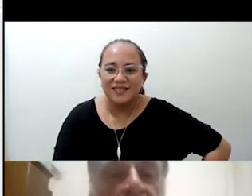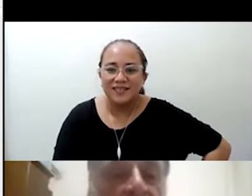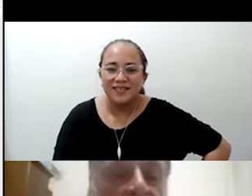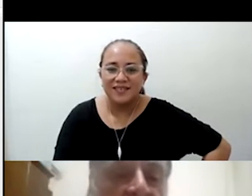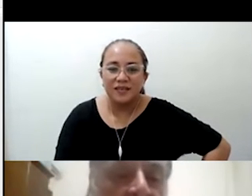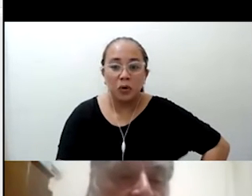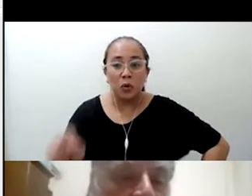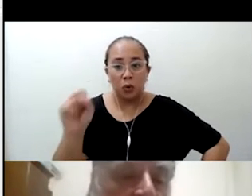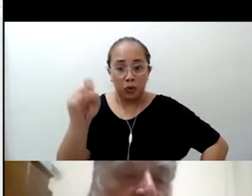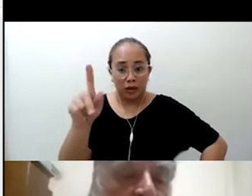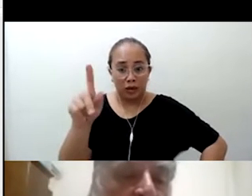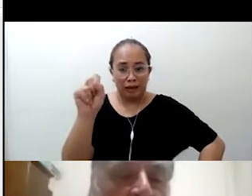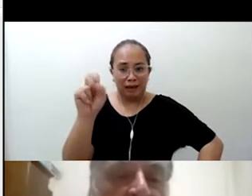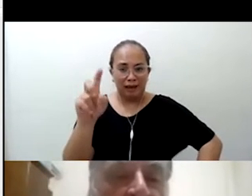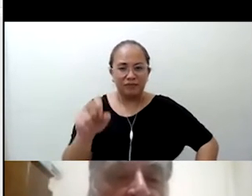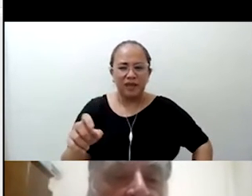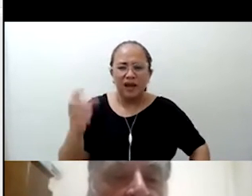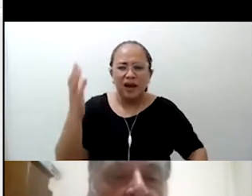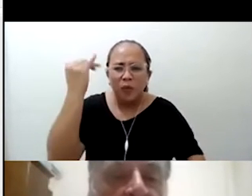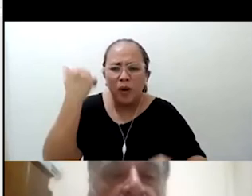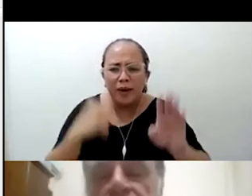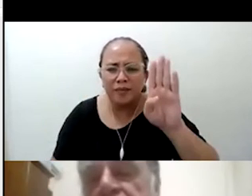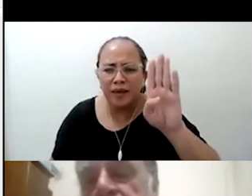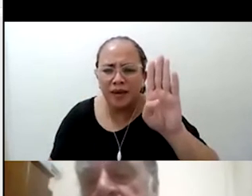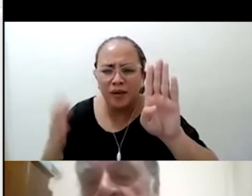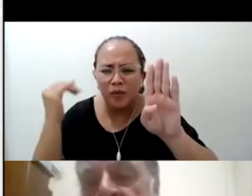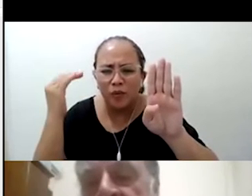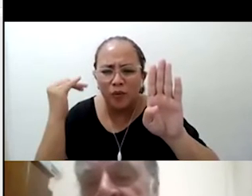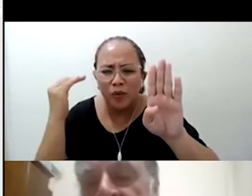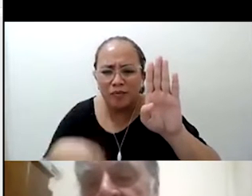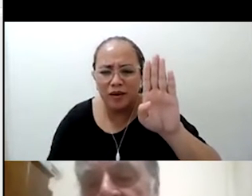Okay, what about sign 2? Why would you pick sign 2?